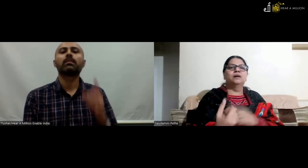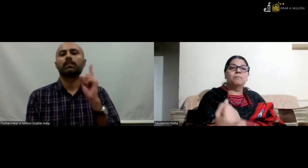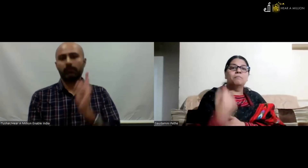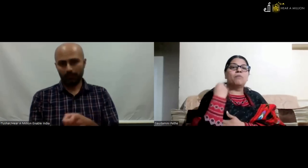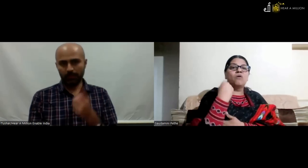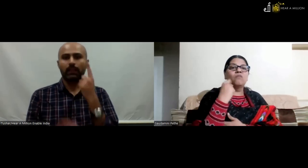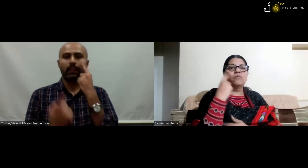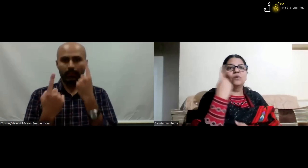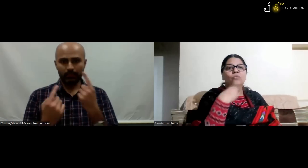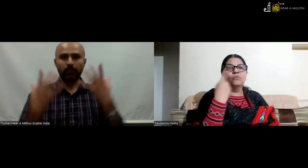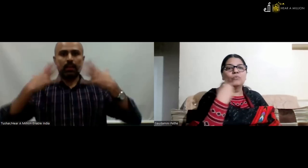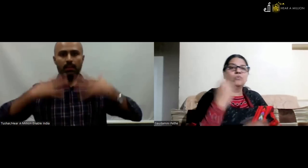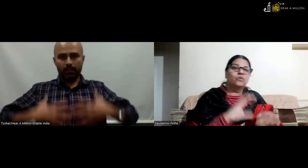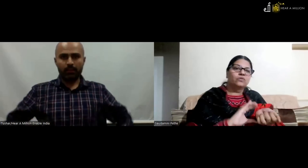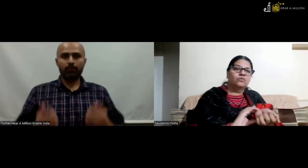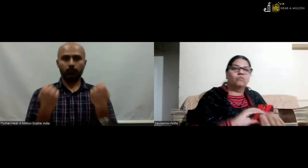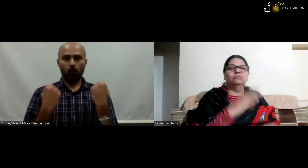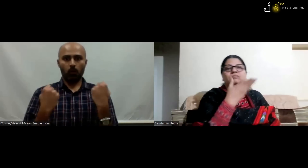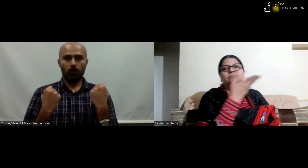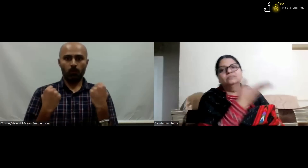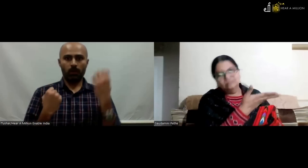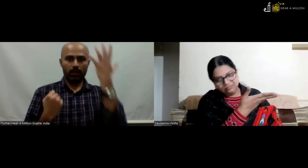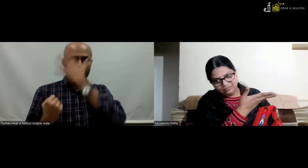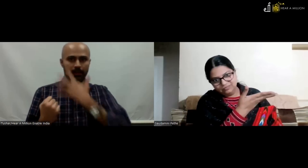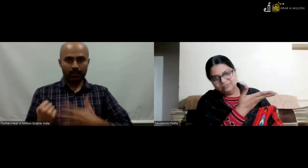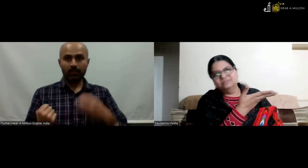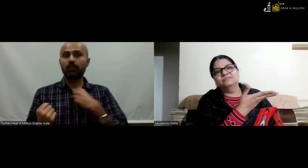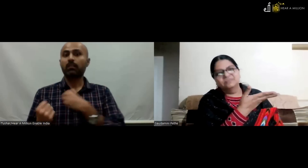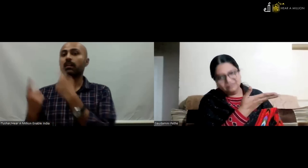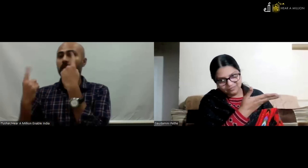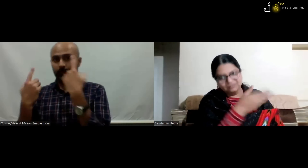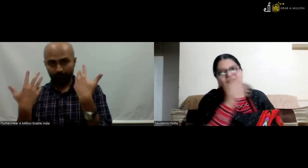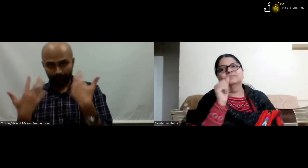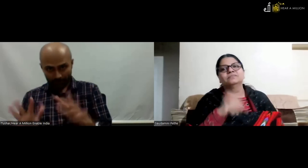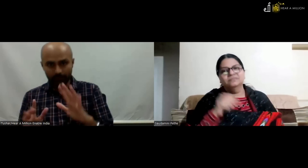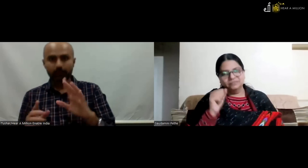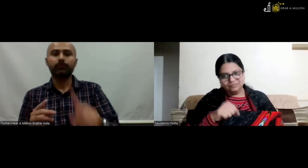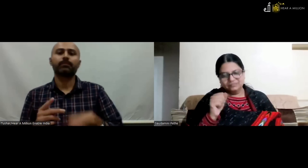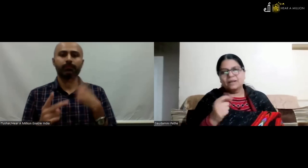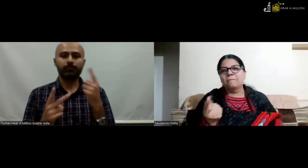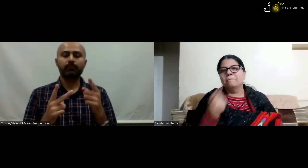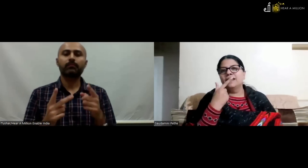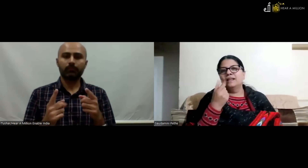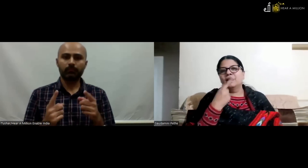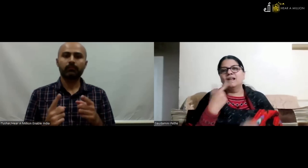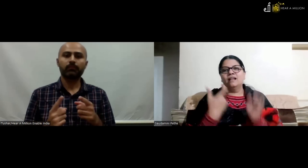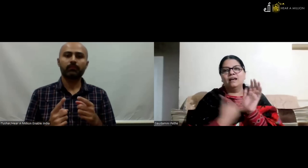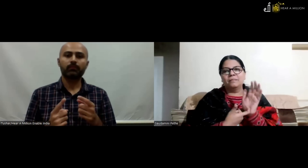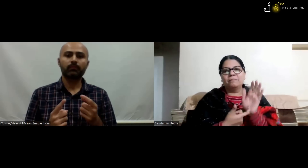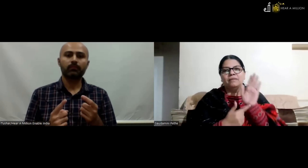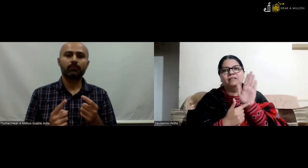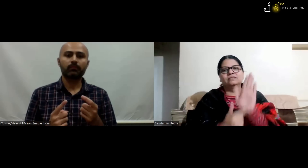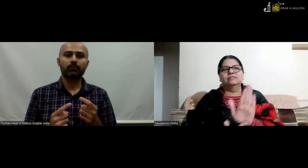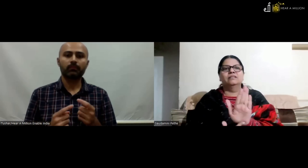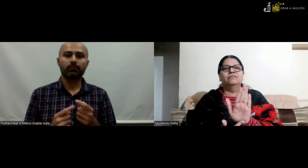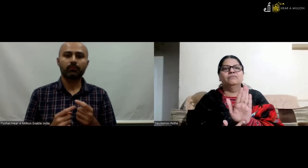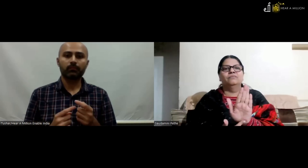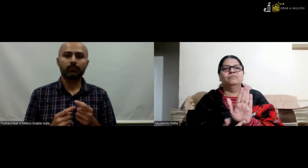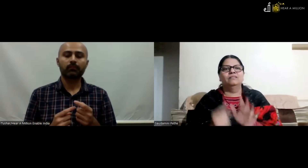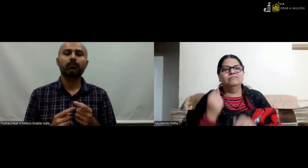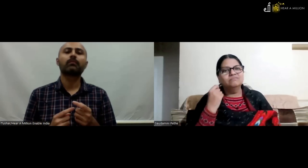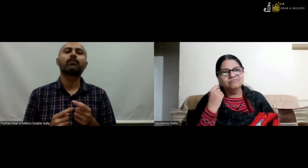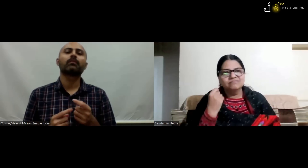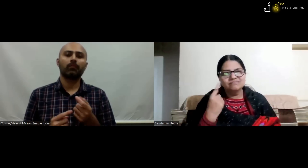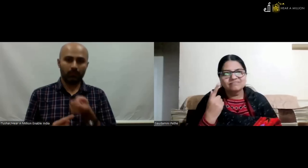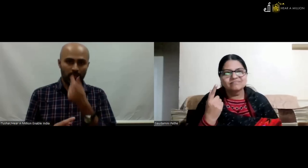can drive. So that is, that is the more power is being concerned with the doctor. So you need to